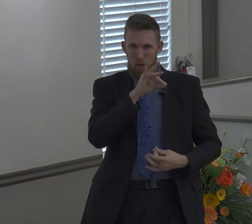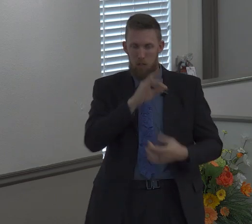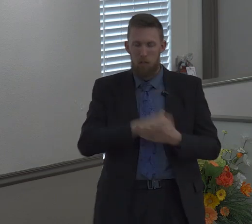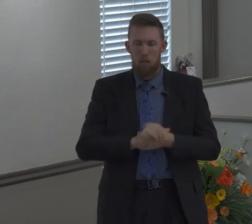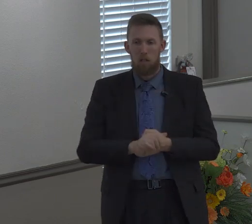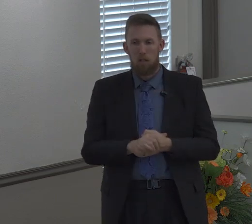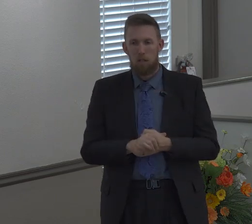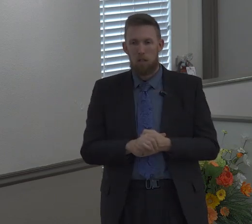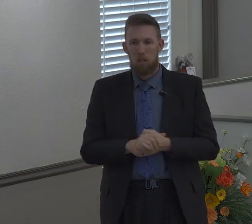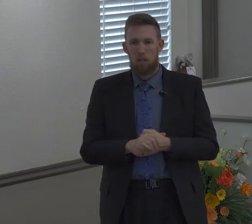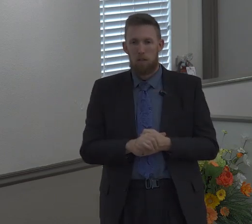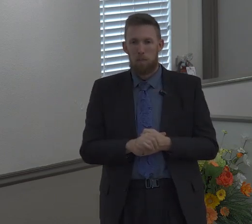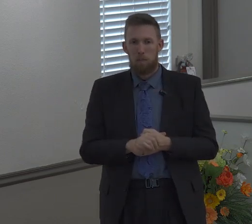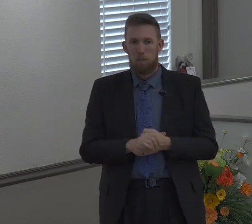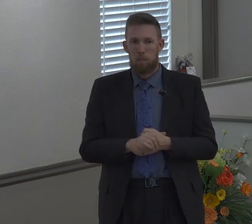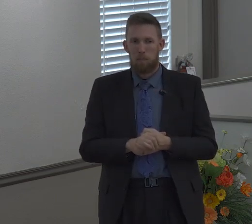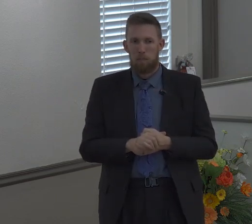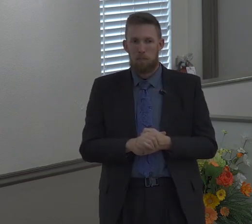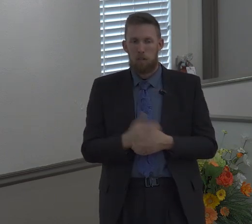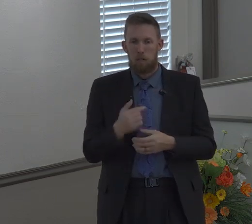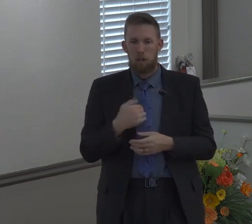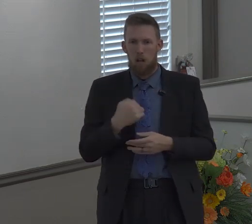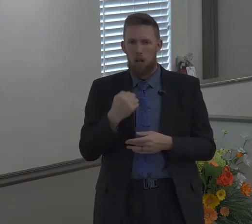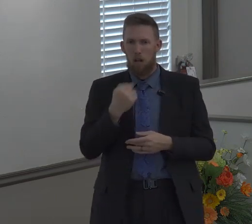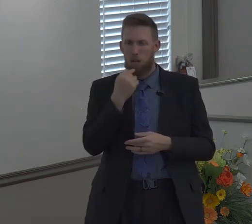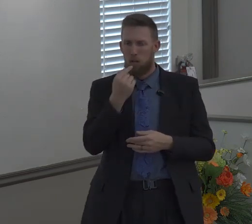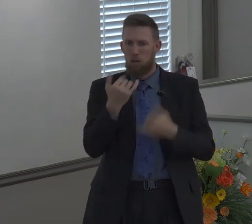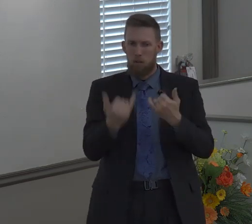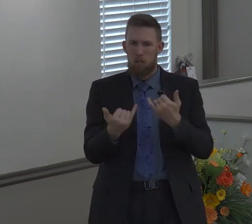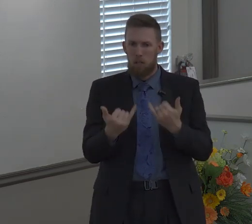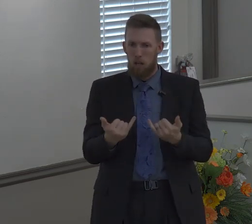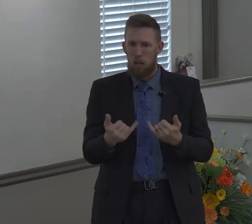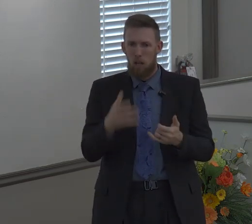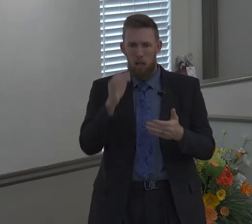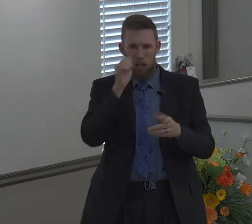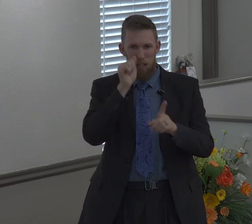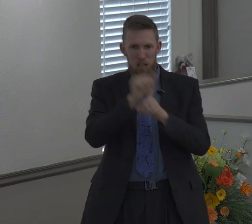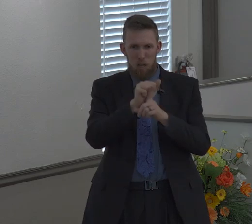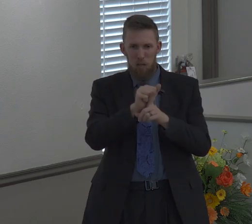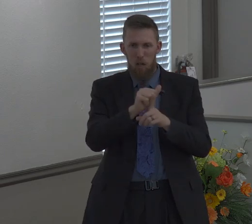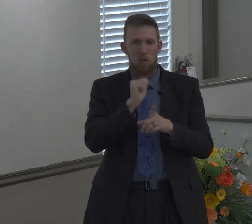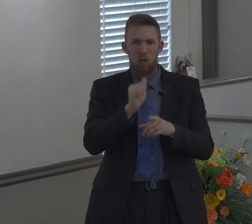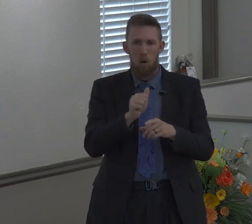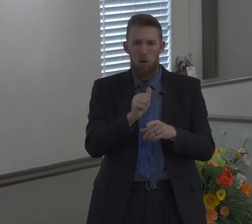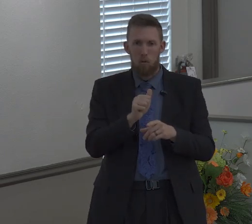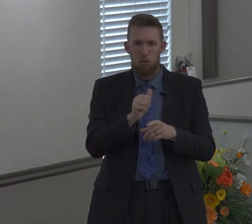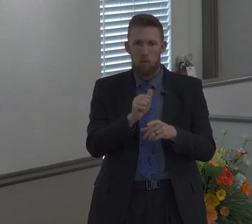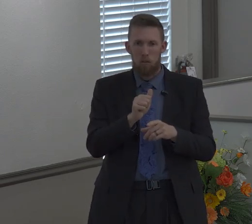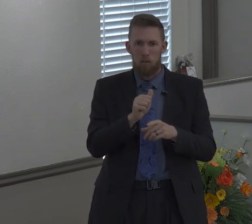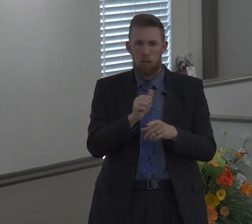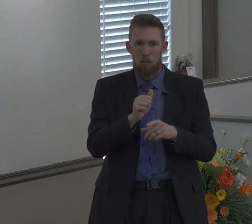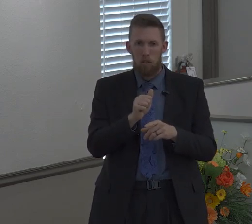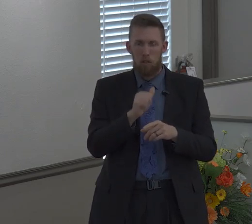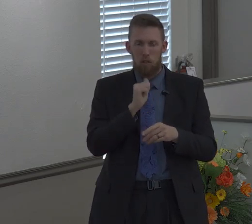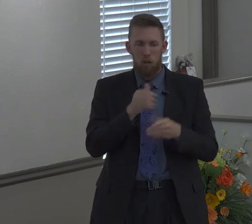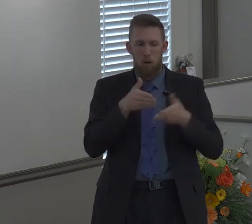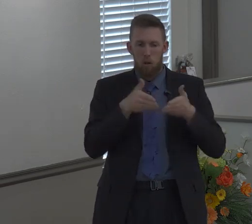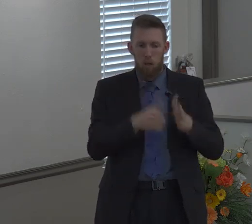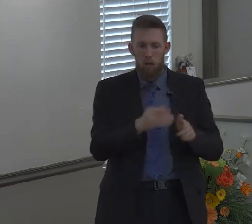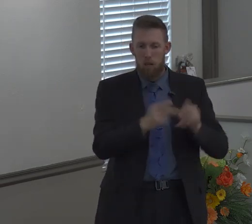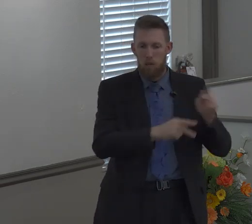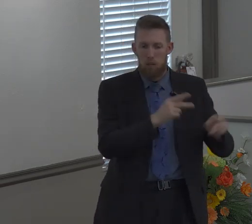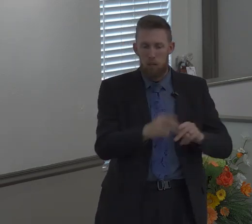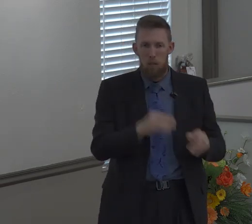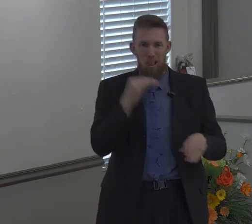So this deception, I've told you today, do not be deceived. So this deception can come one of